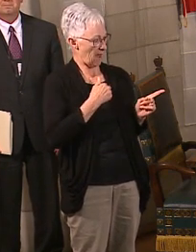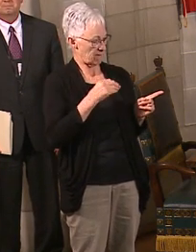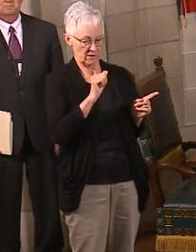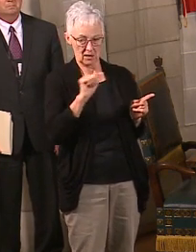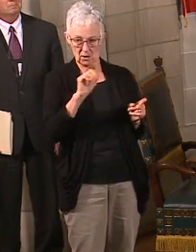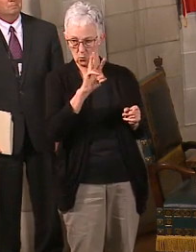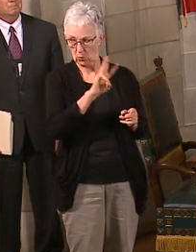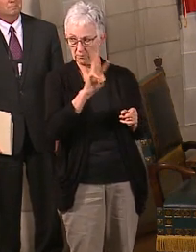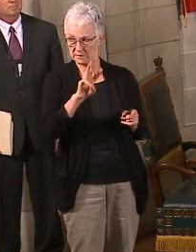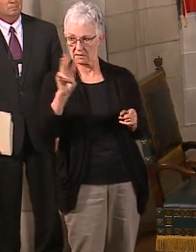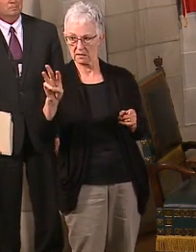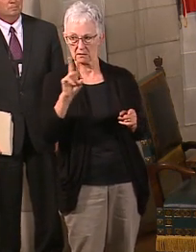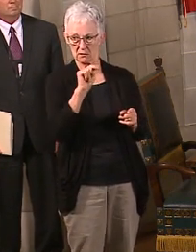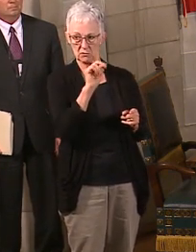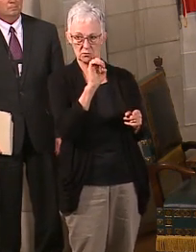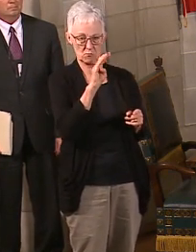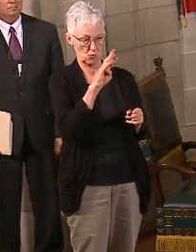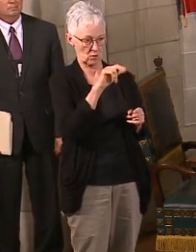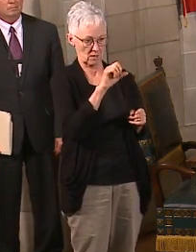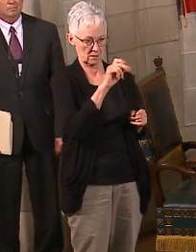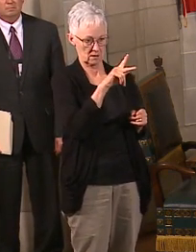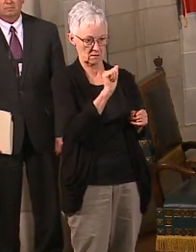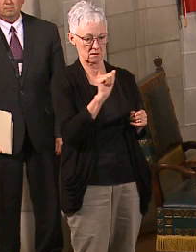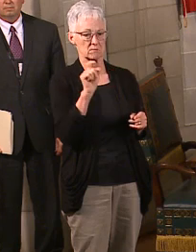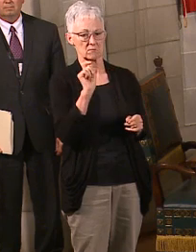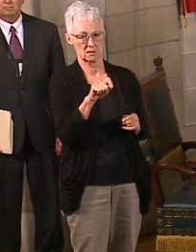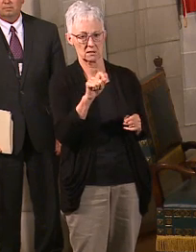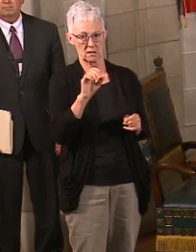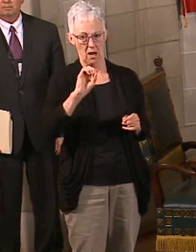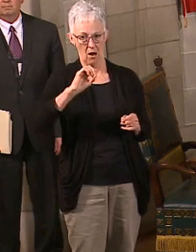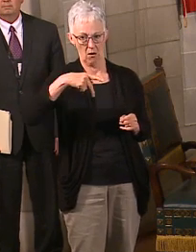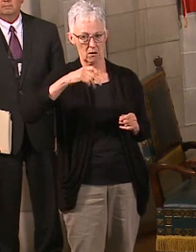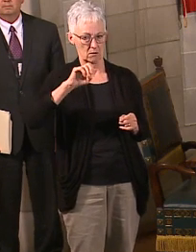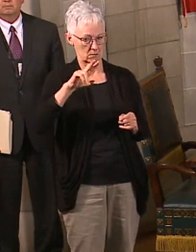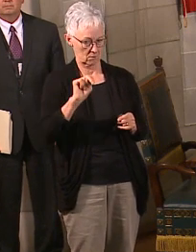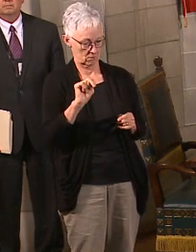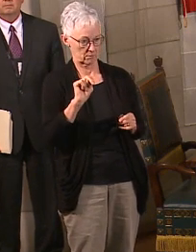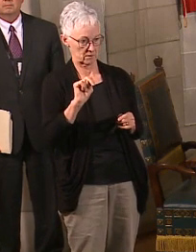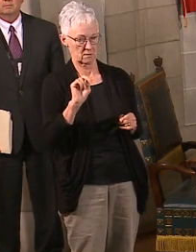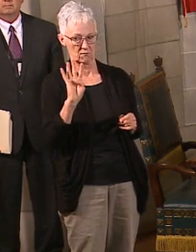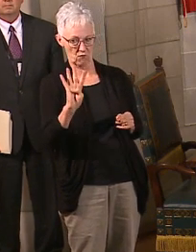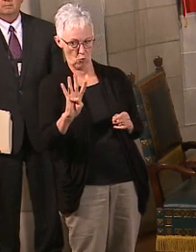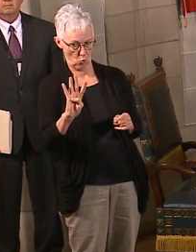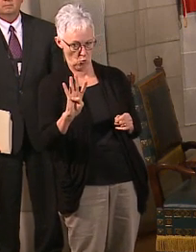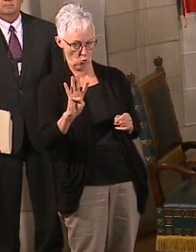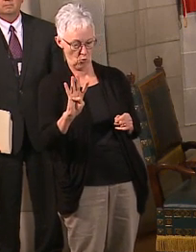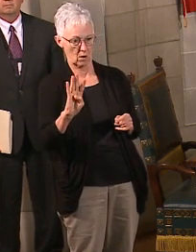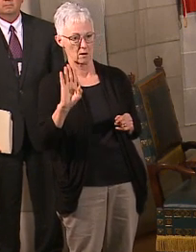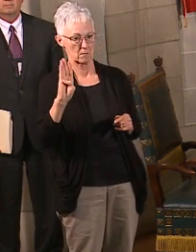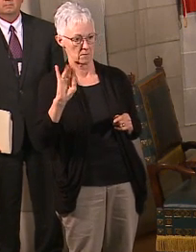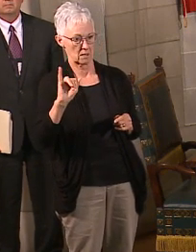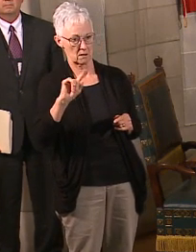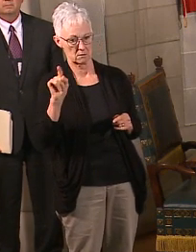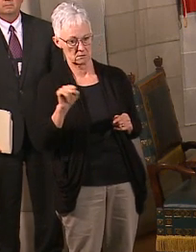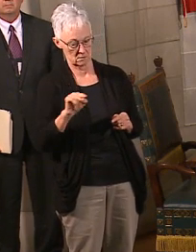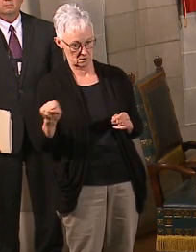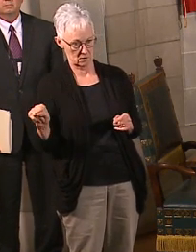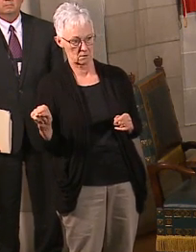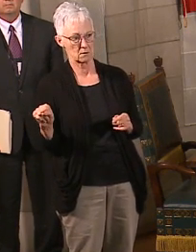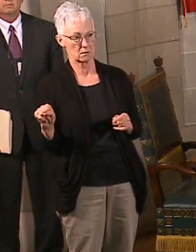nebraska.openforbizus.com. So Nebraska spelled out, .open for, as in the number 4, biz,